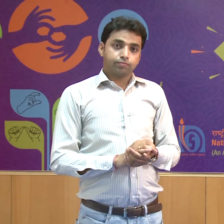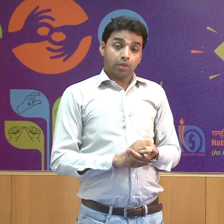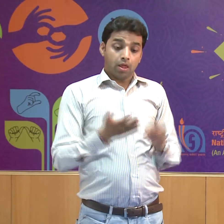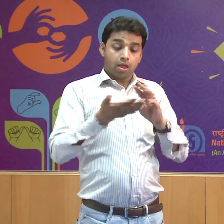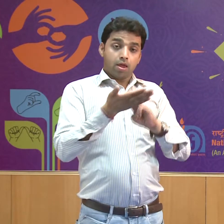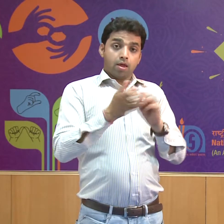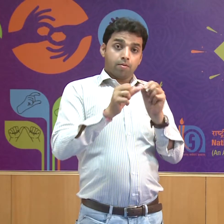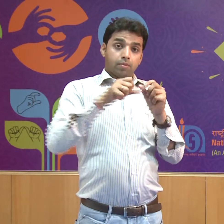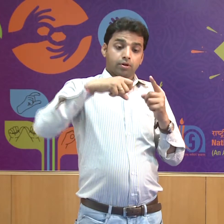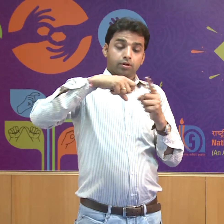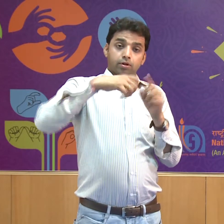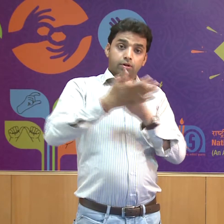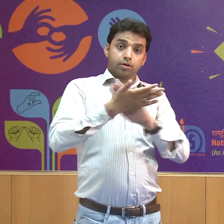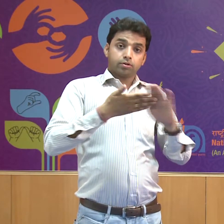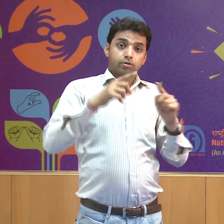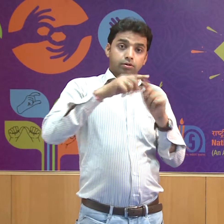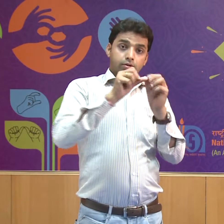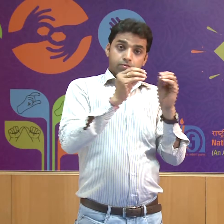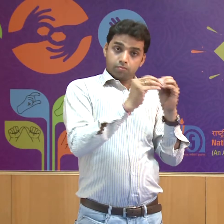Maktabs and madrasas,